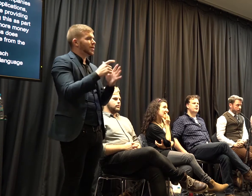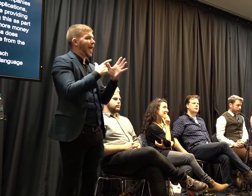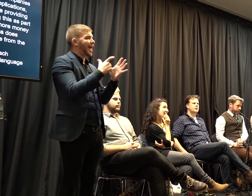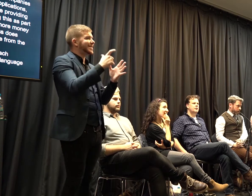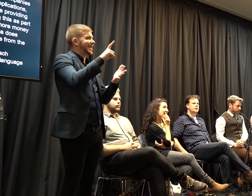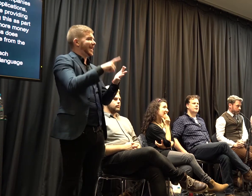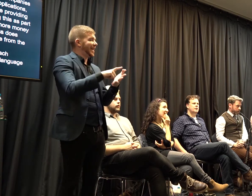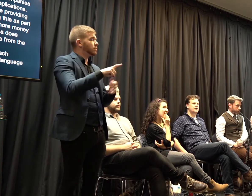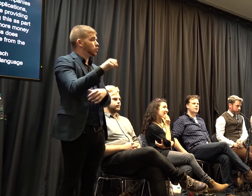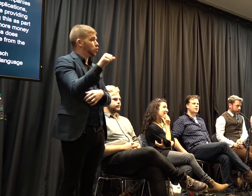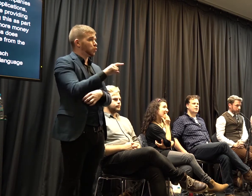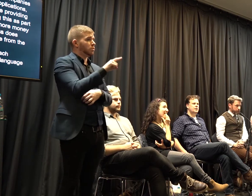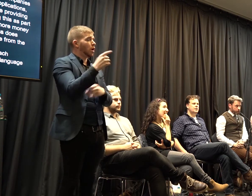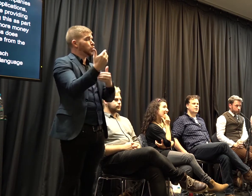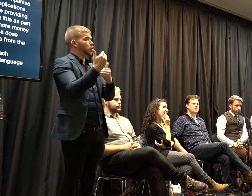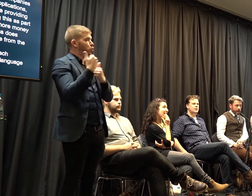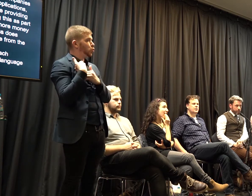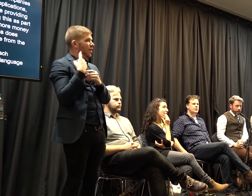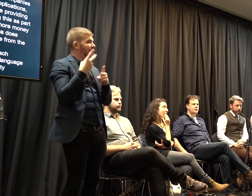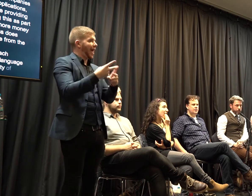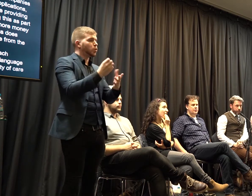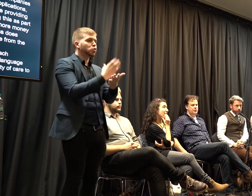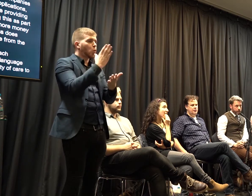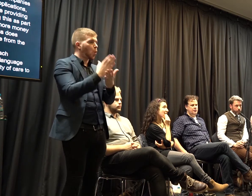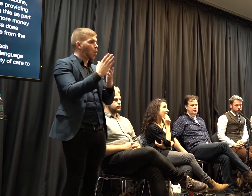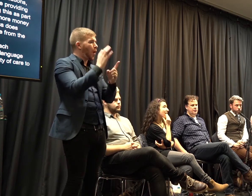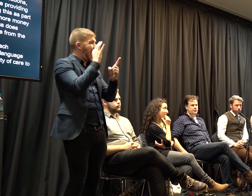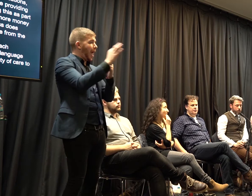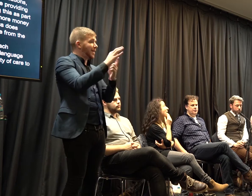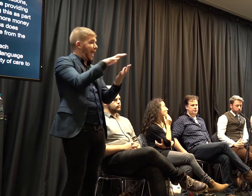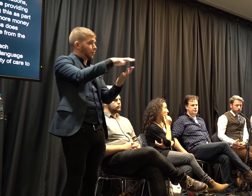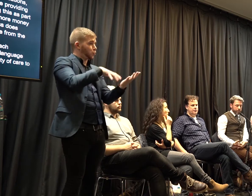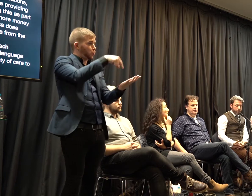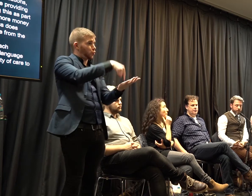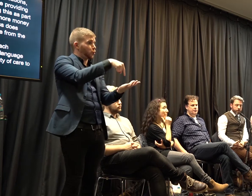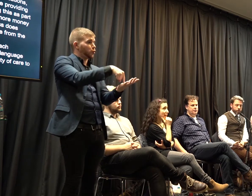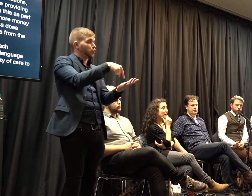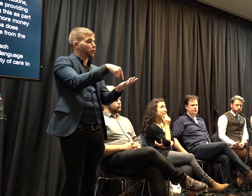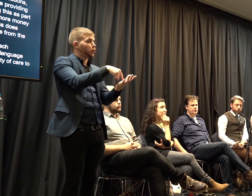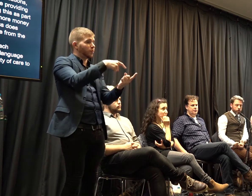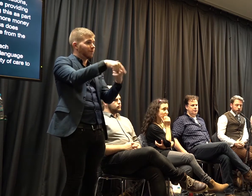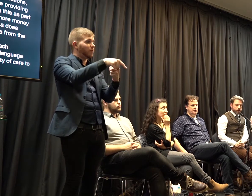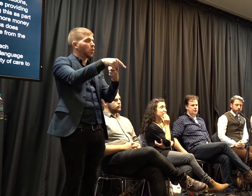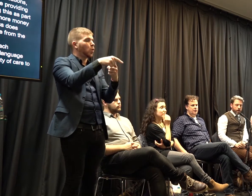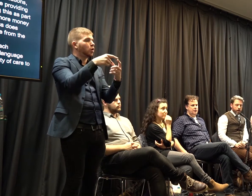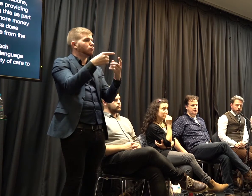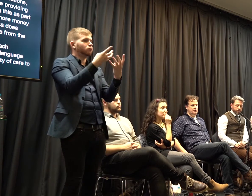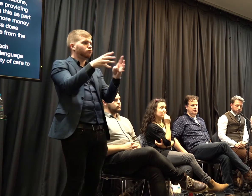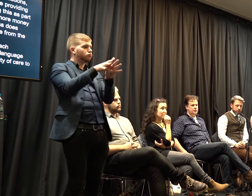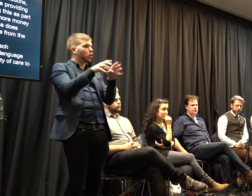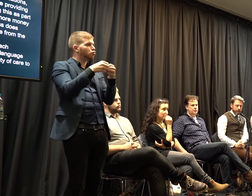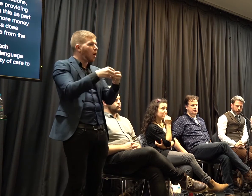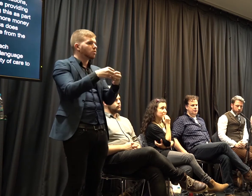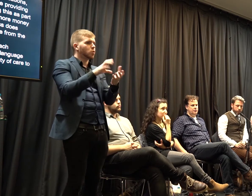ACE have a duty of care to ensure that applications for MPO status or for trusts